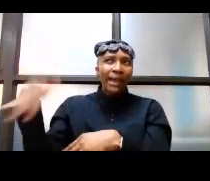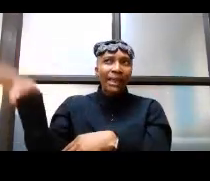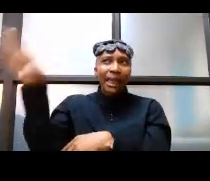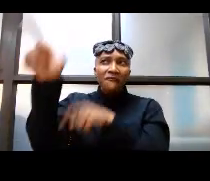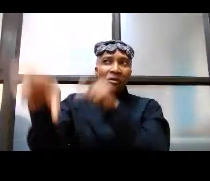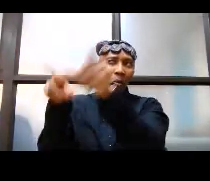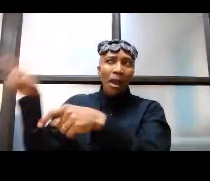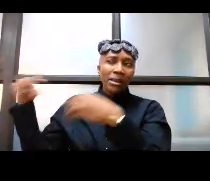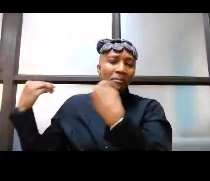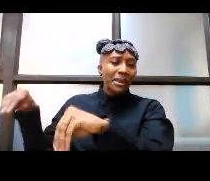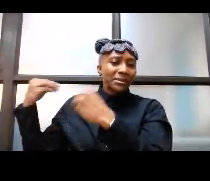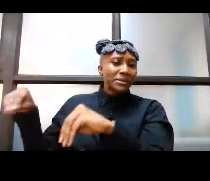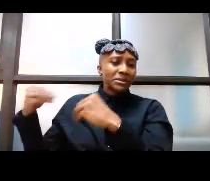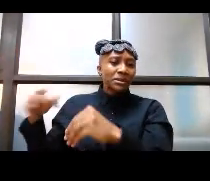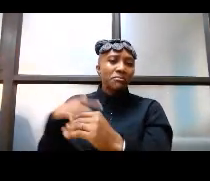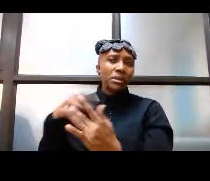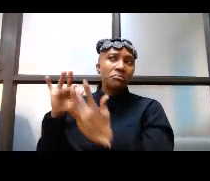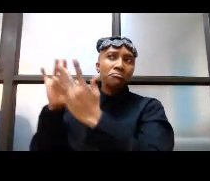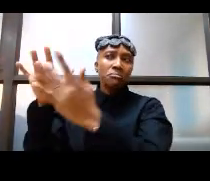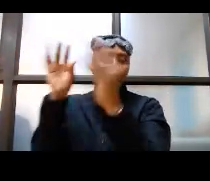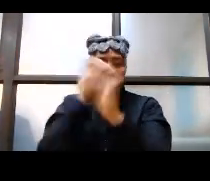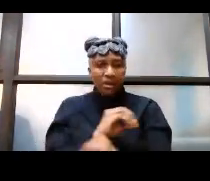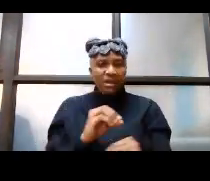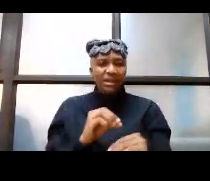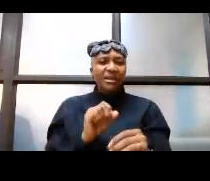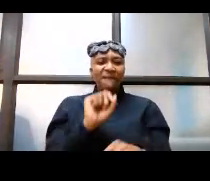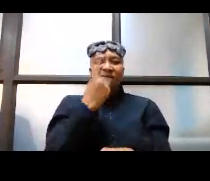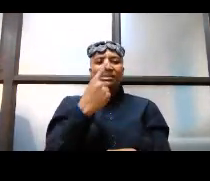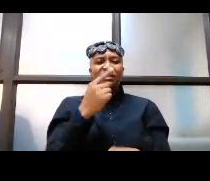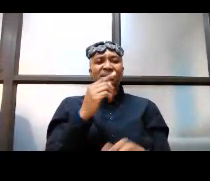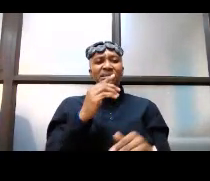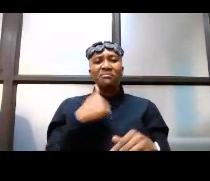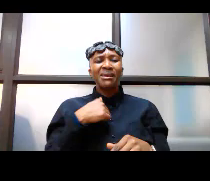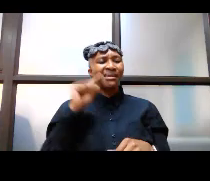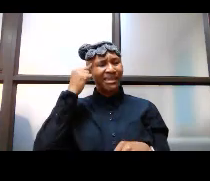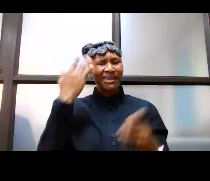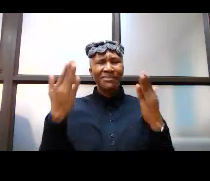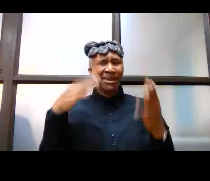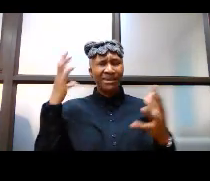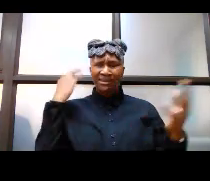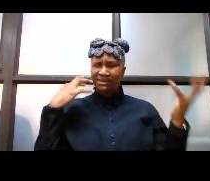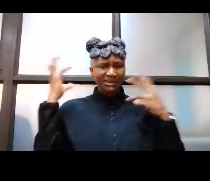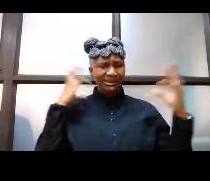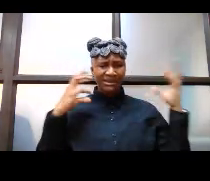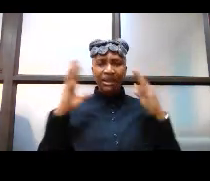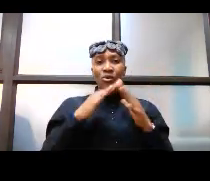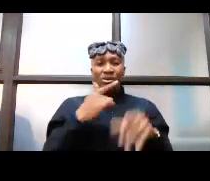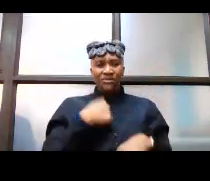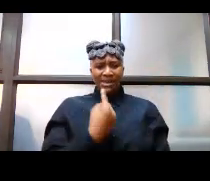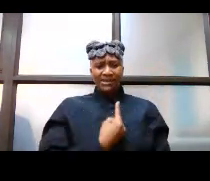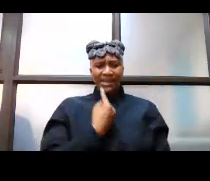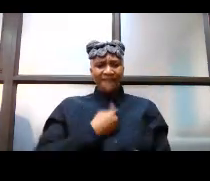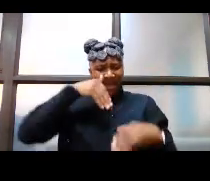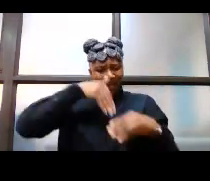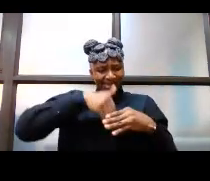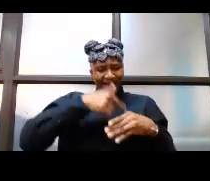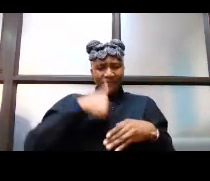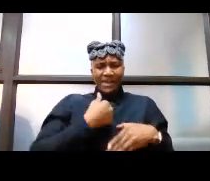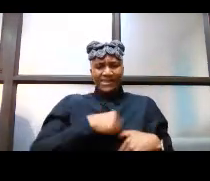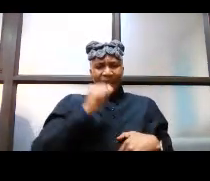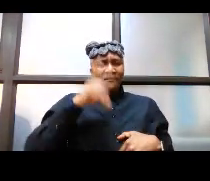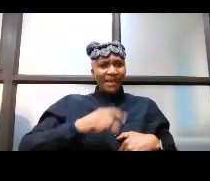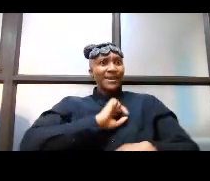I could be more like delusional because here I am inside of me. I see myself as being vibrant, young,